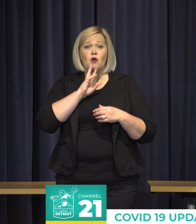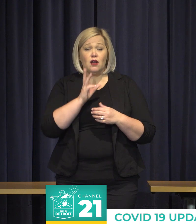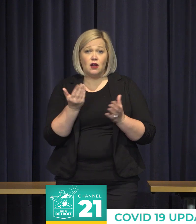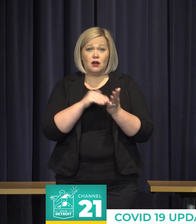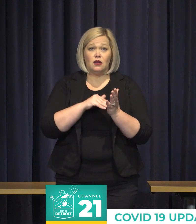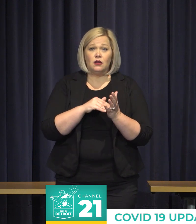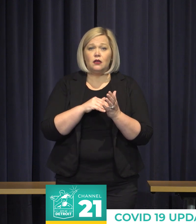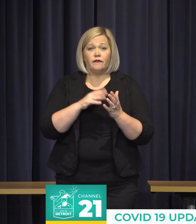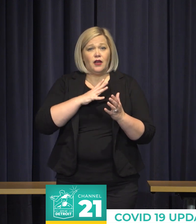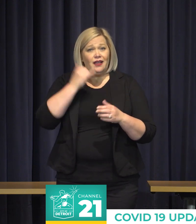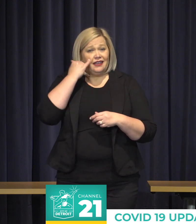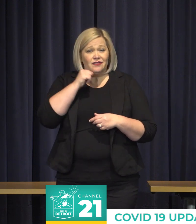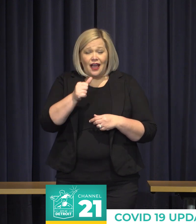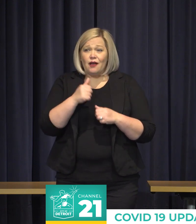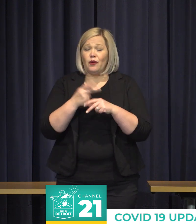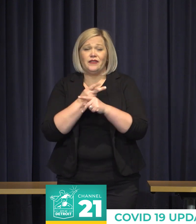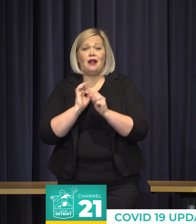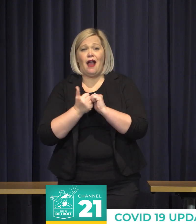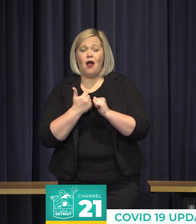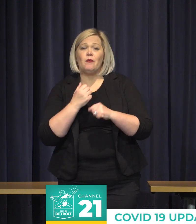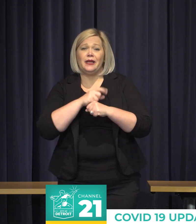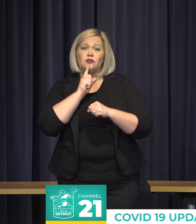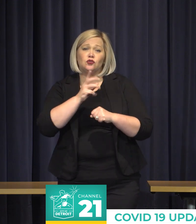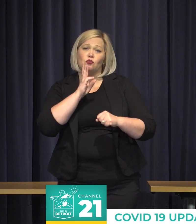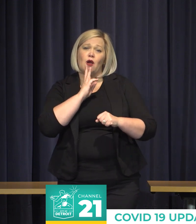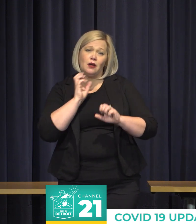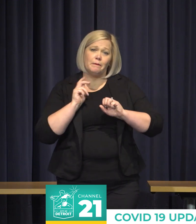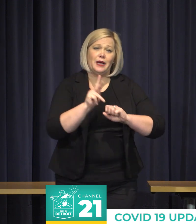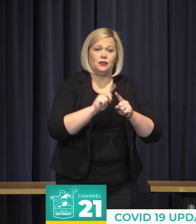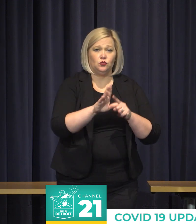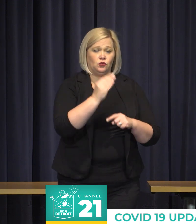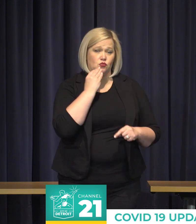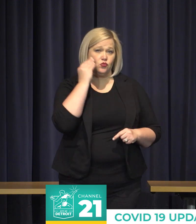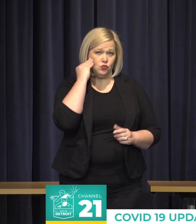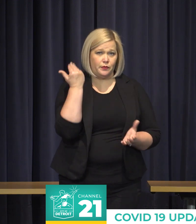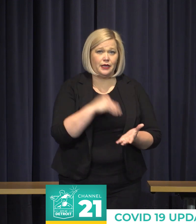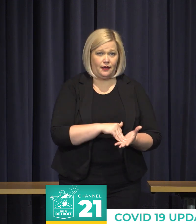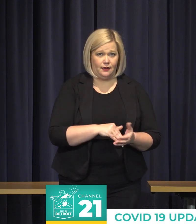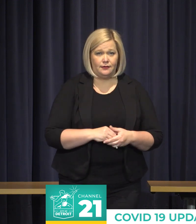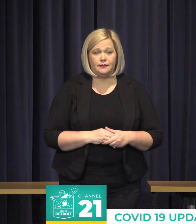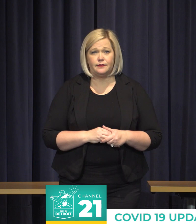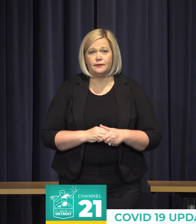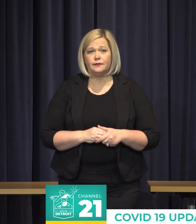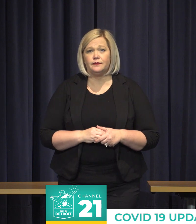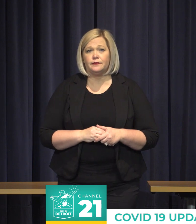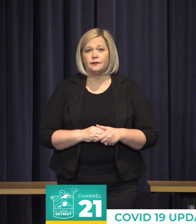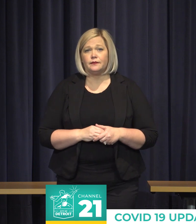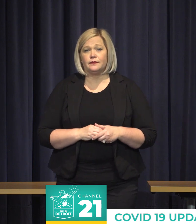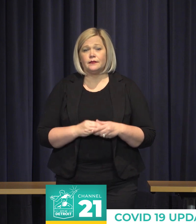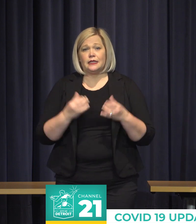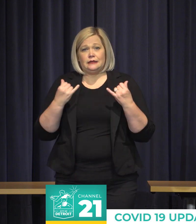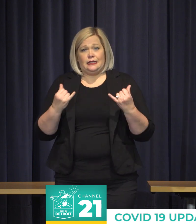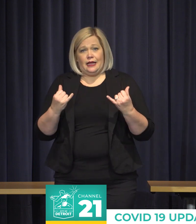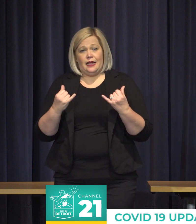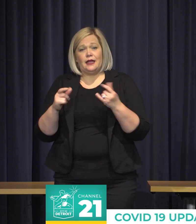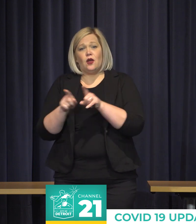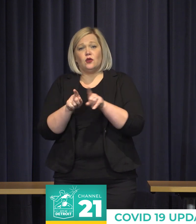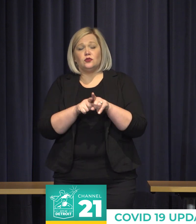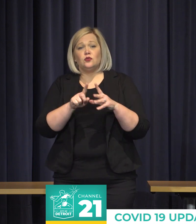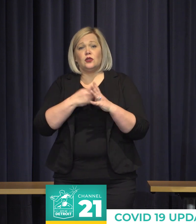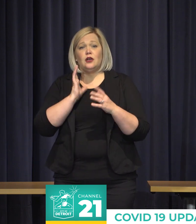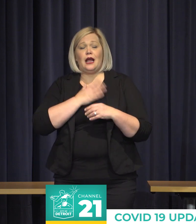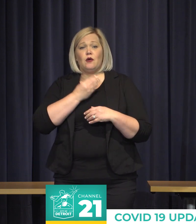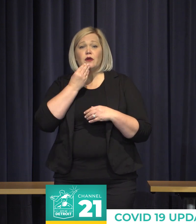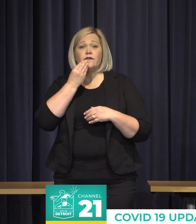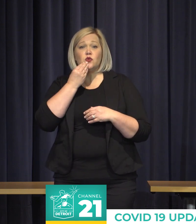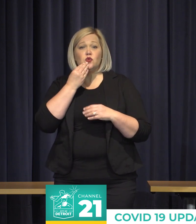water flowing in your house. Today, we started running our food